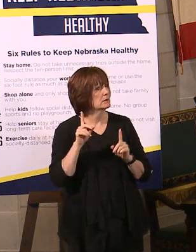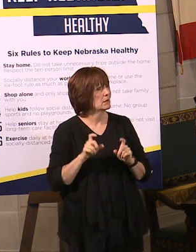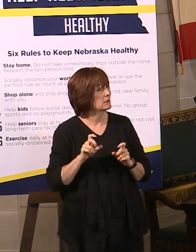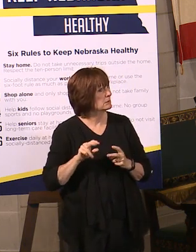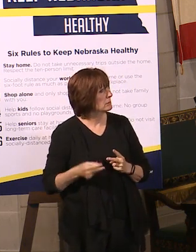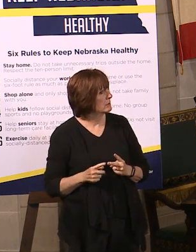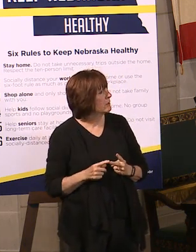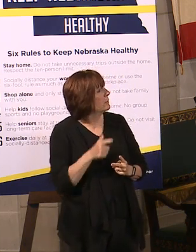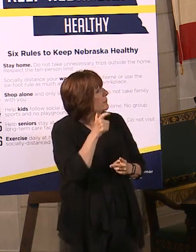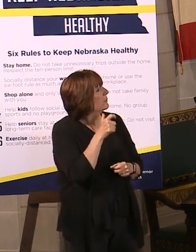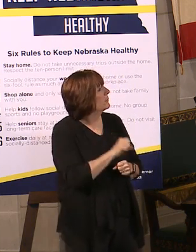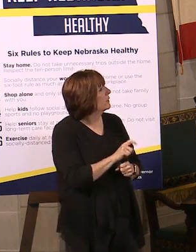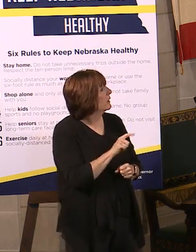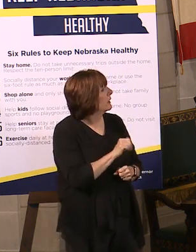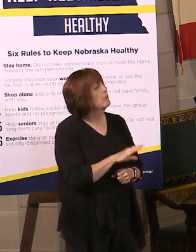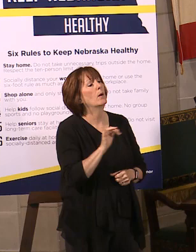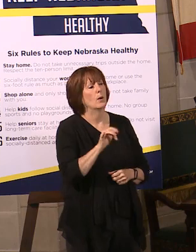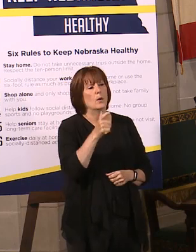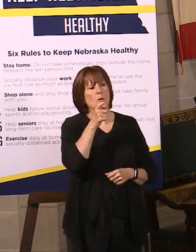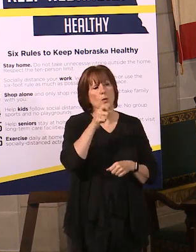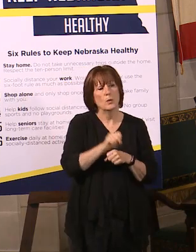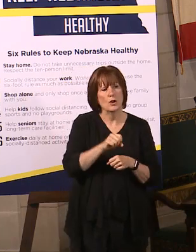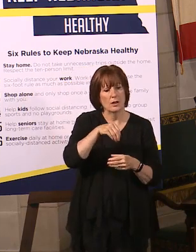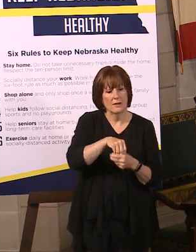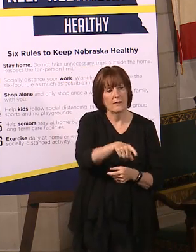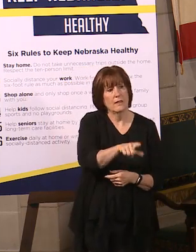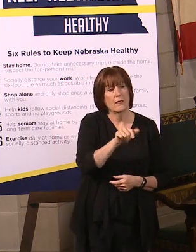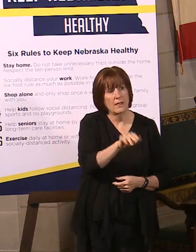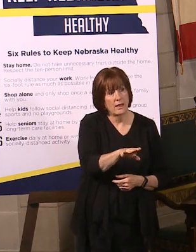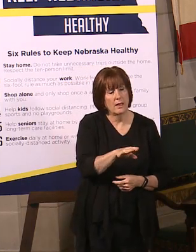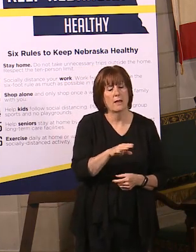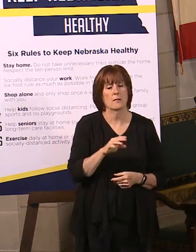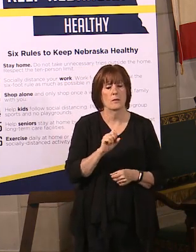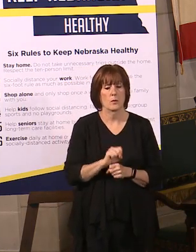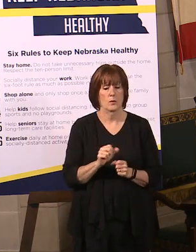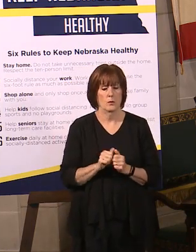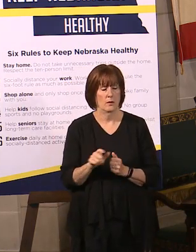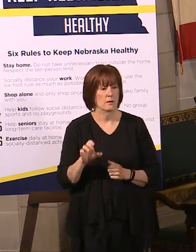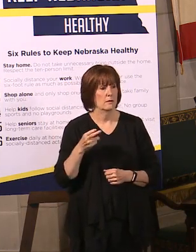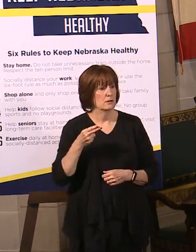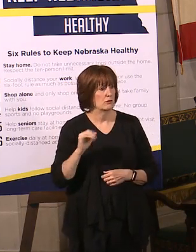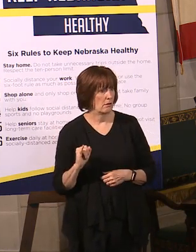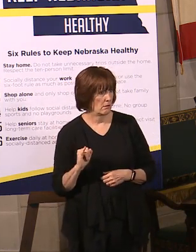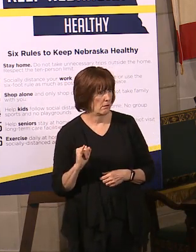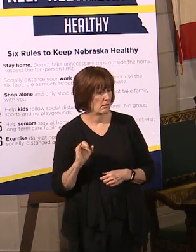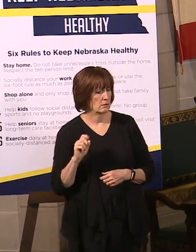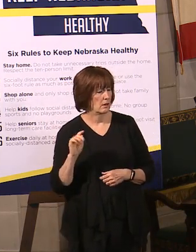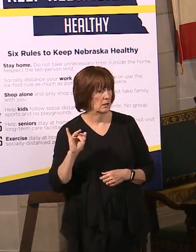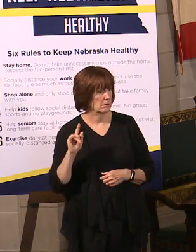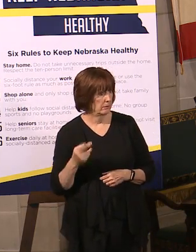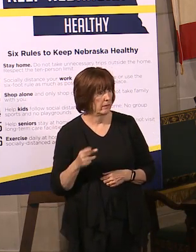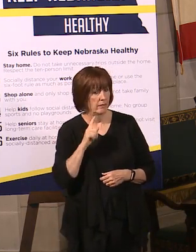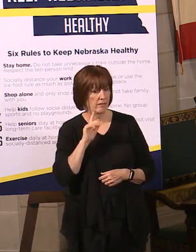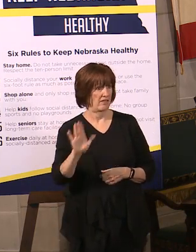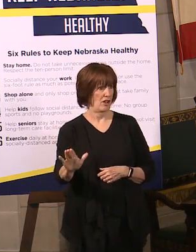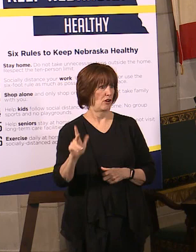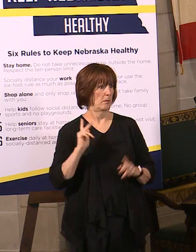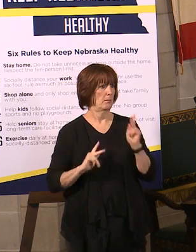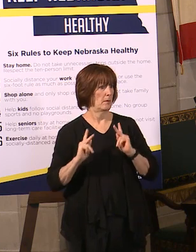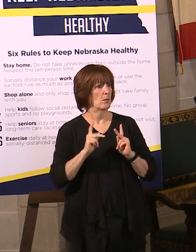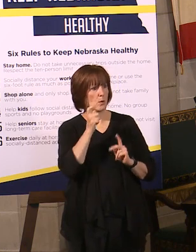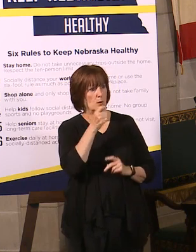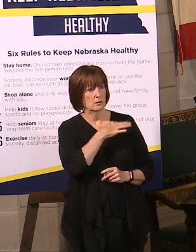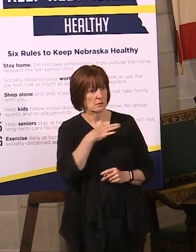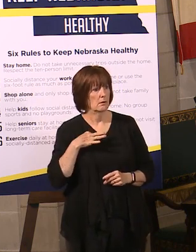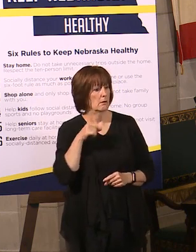question? Who's working in the lab? Oh, and who's working in the lab? So again, we're working with CHI, St. Elizabeth. It's their people that are staffing the